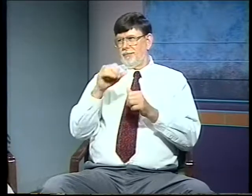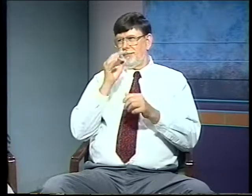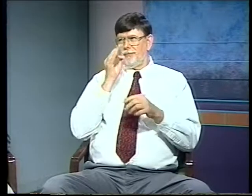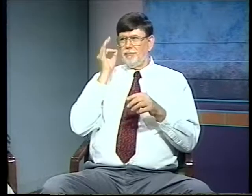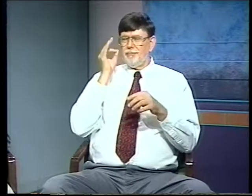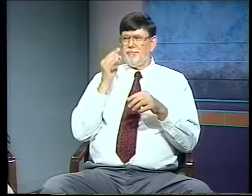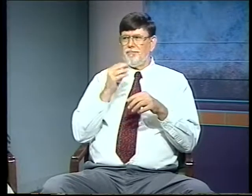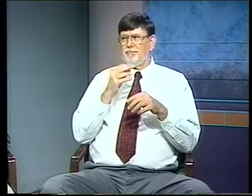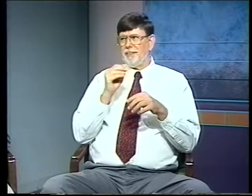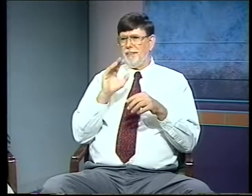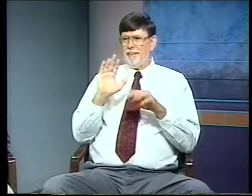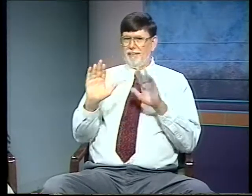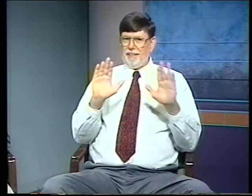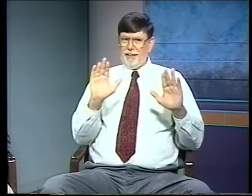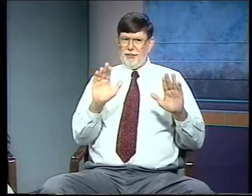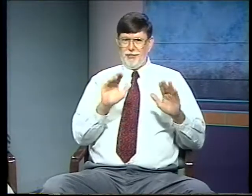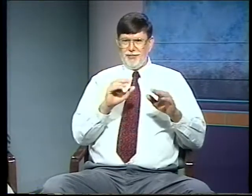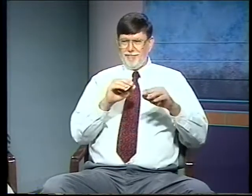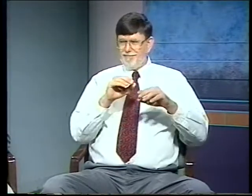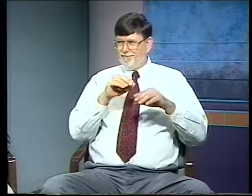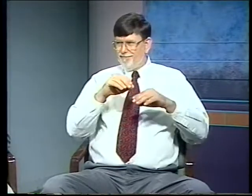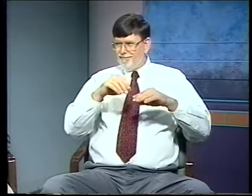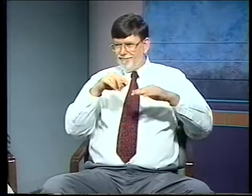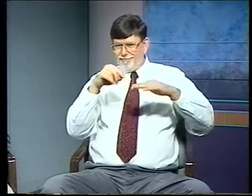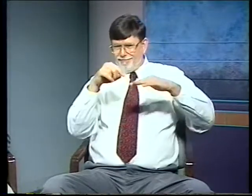that there are various traditions in Indian country